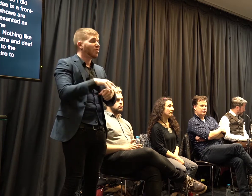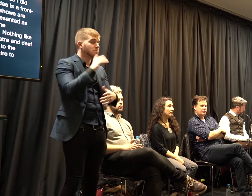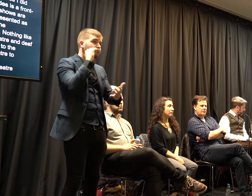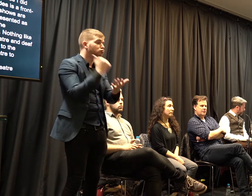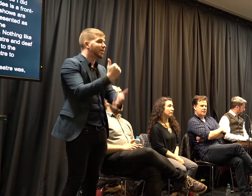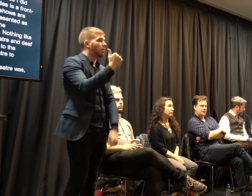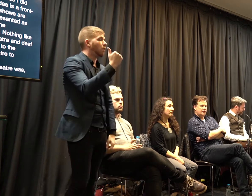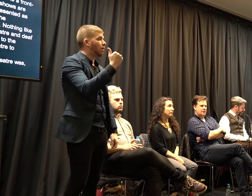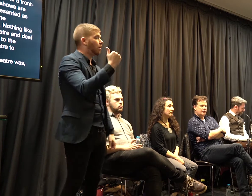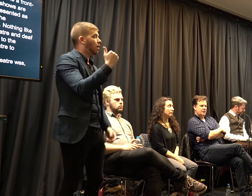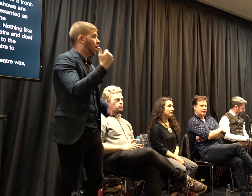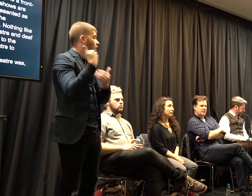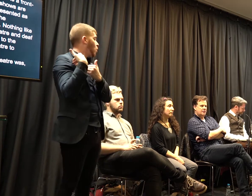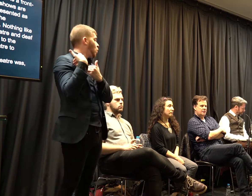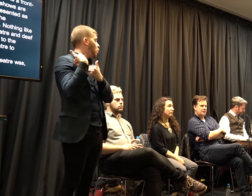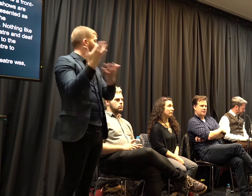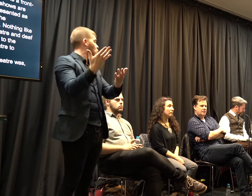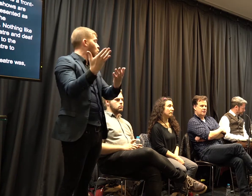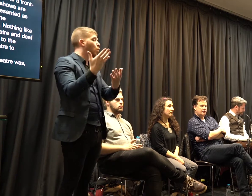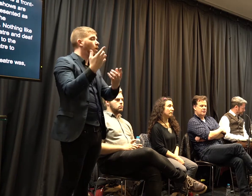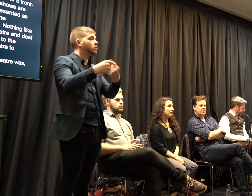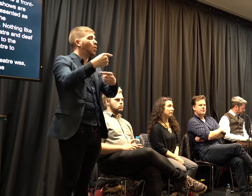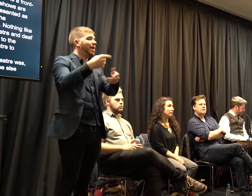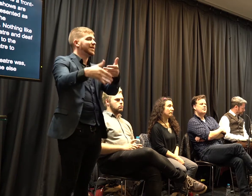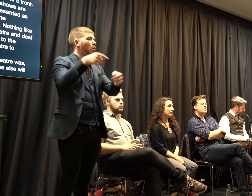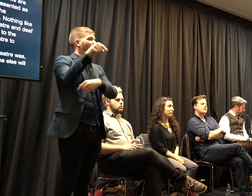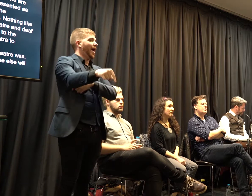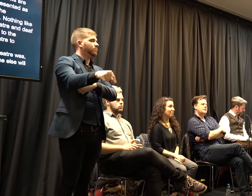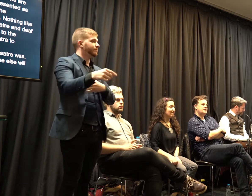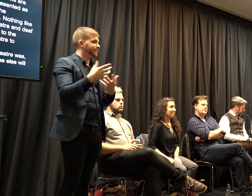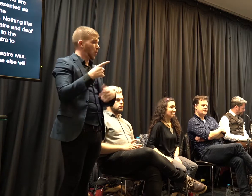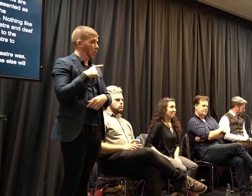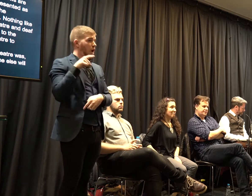fantastic, that's off my plate now. Someone else will deal with that. Because she's too busy also dealing